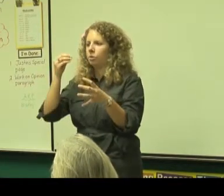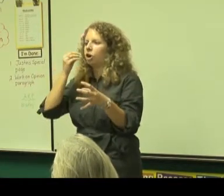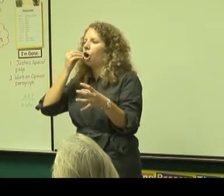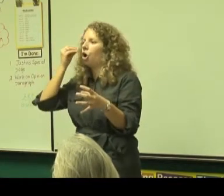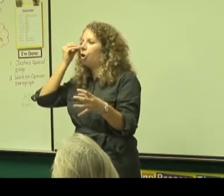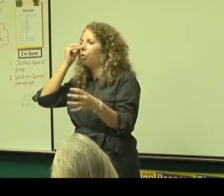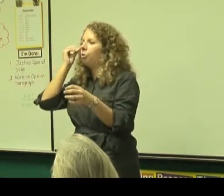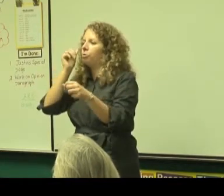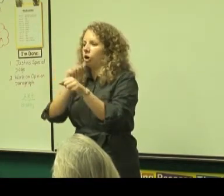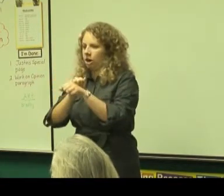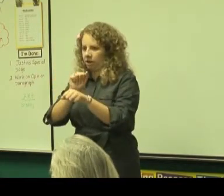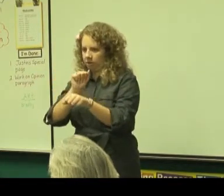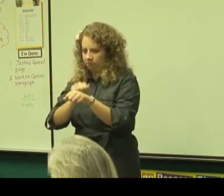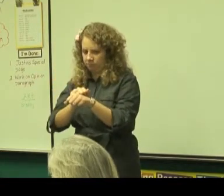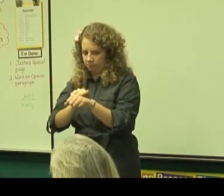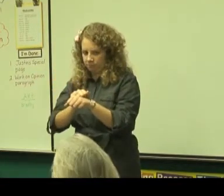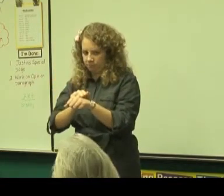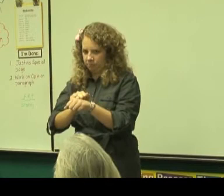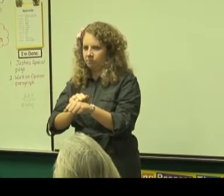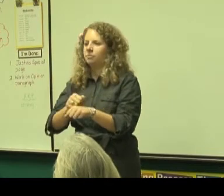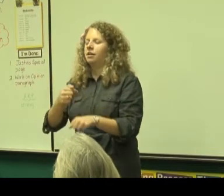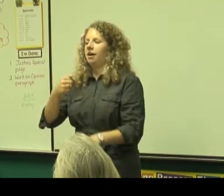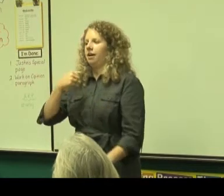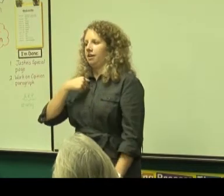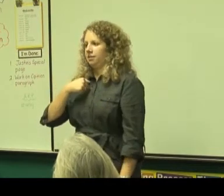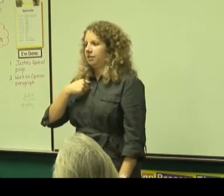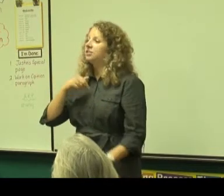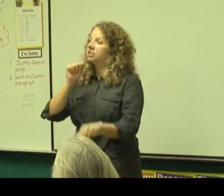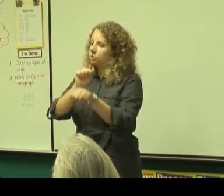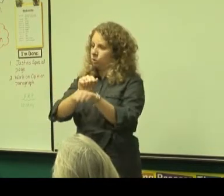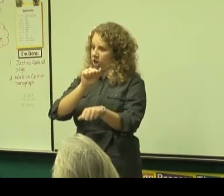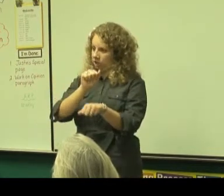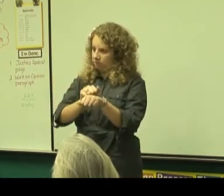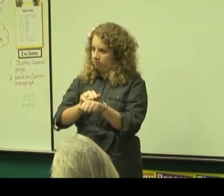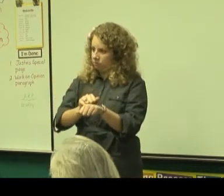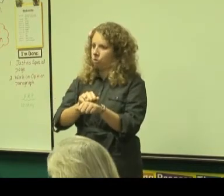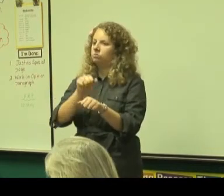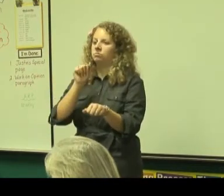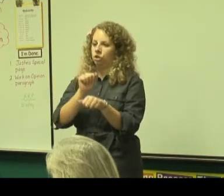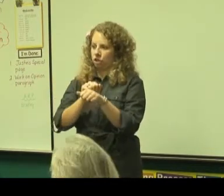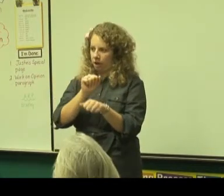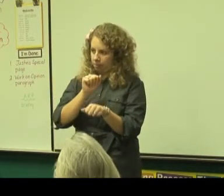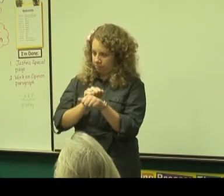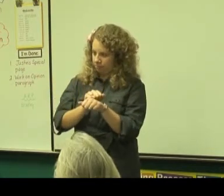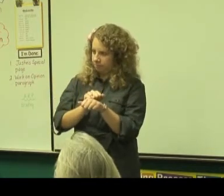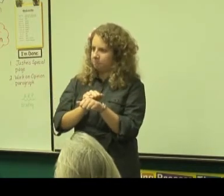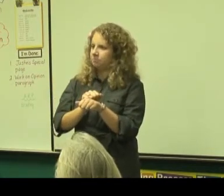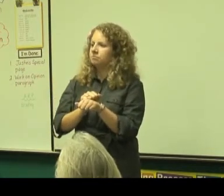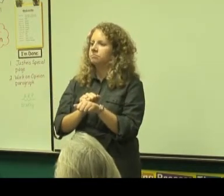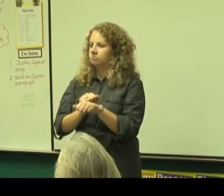homework. Homework. Work is this. This is work. Or job. Work.